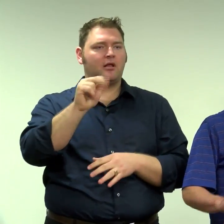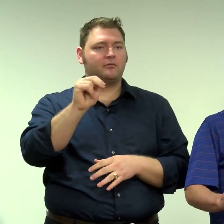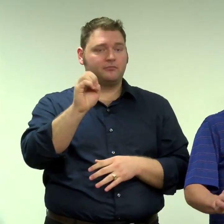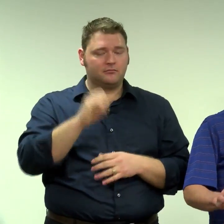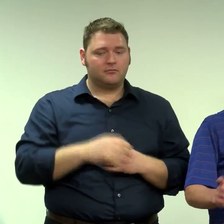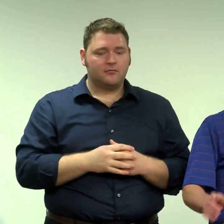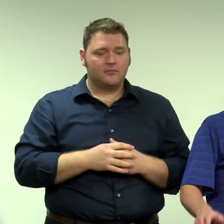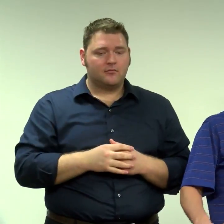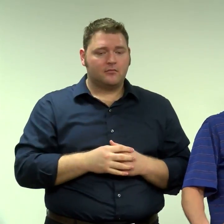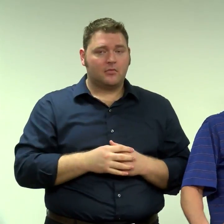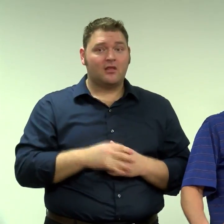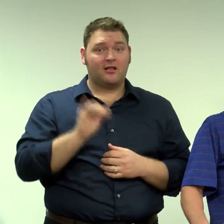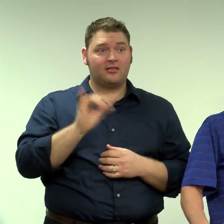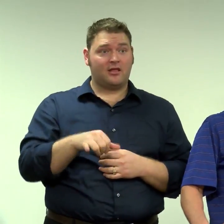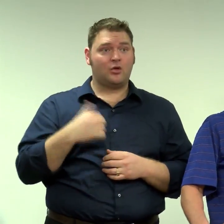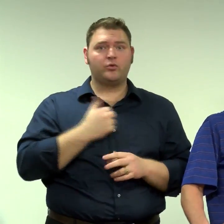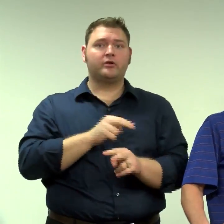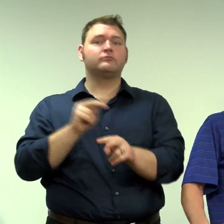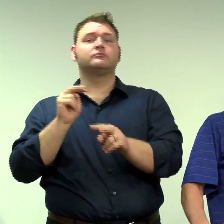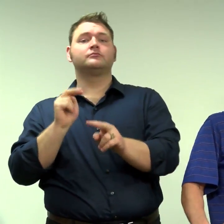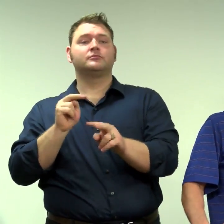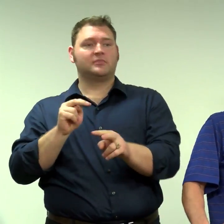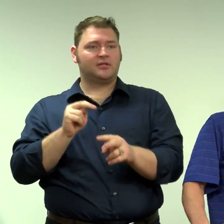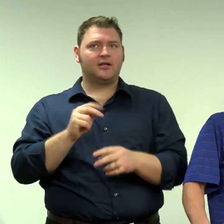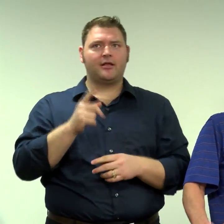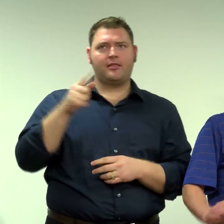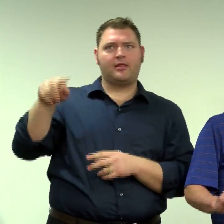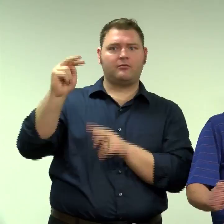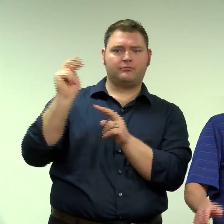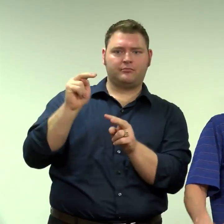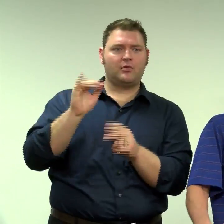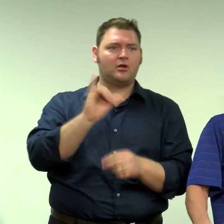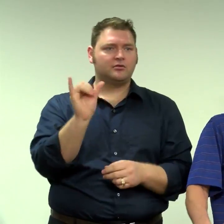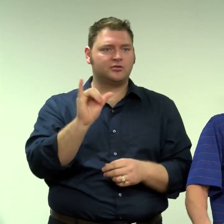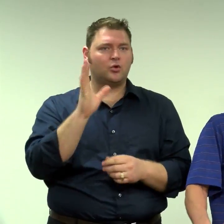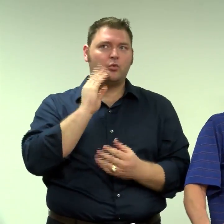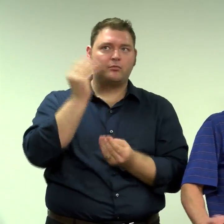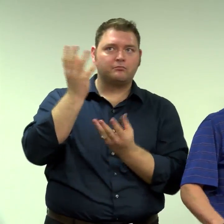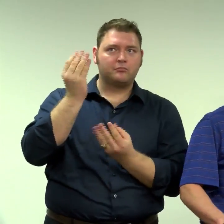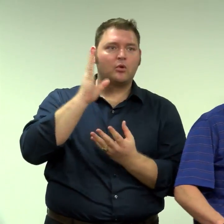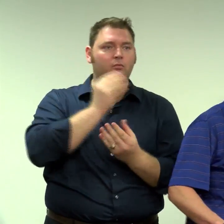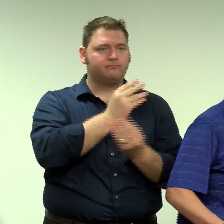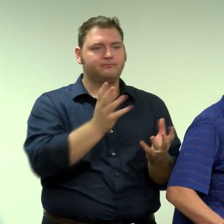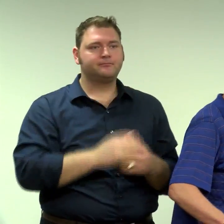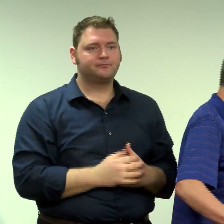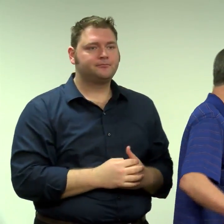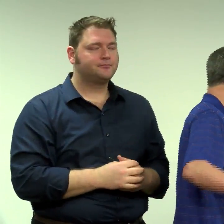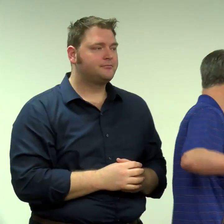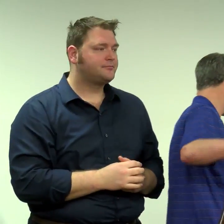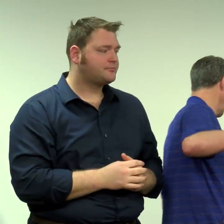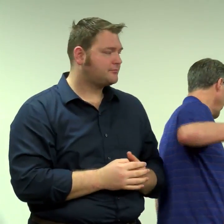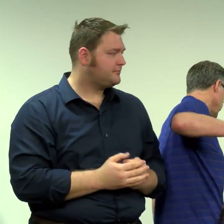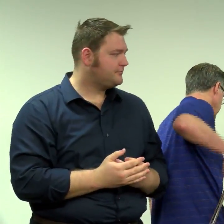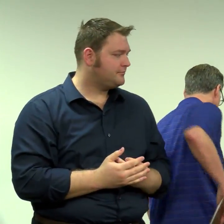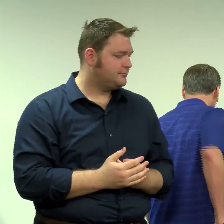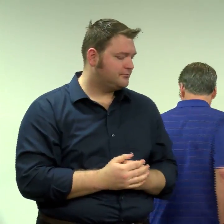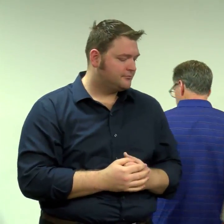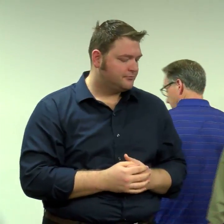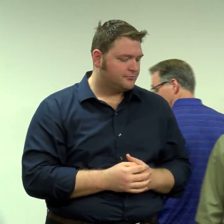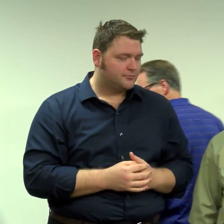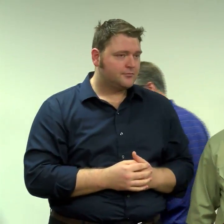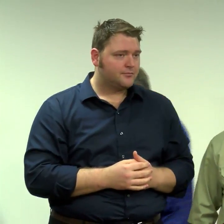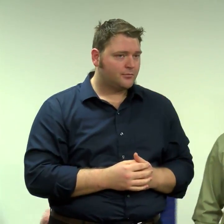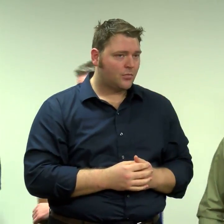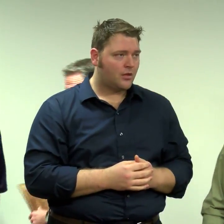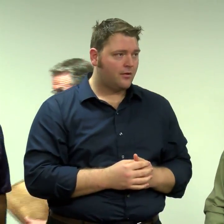again monitoring those, and we anticipate getting some additional information from them as we move forward the next couple of days. Okay, so we're